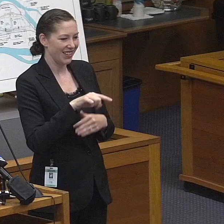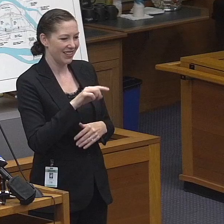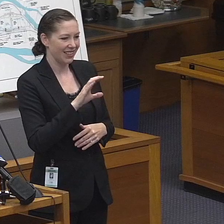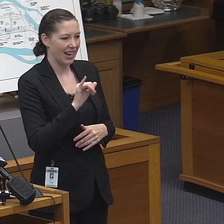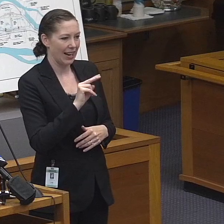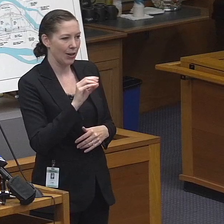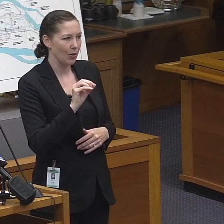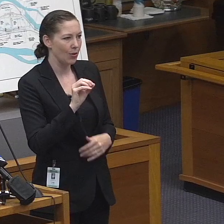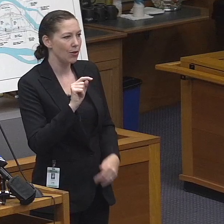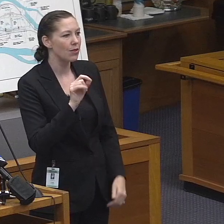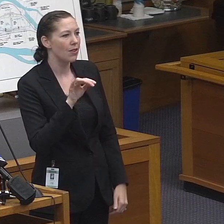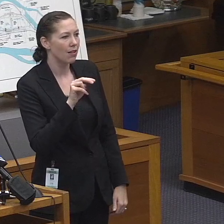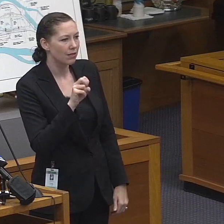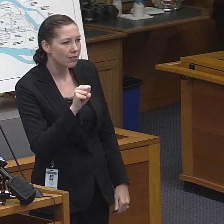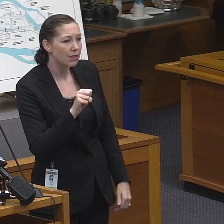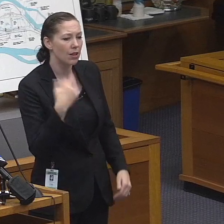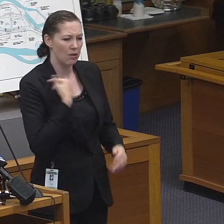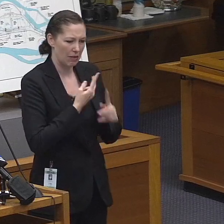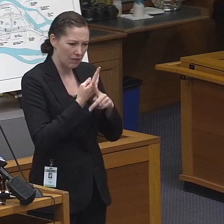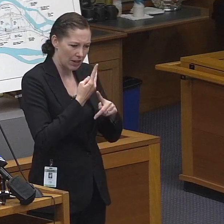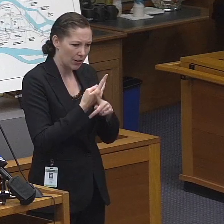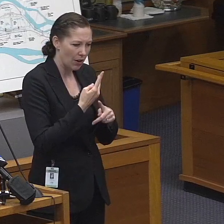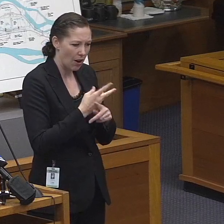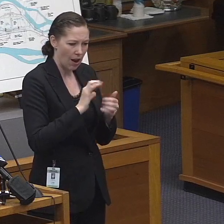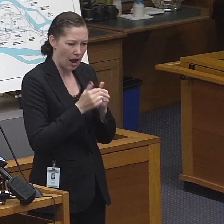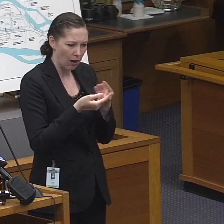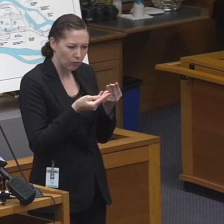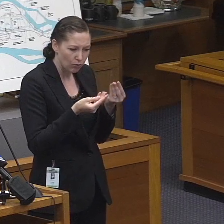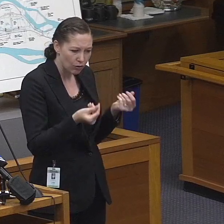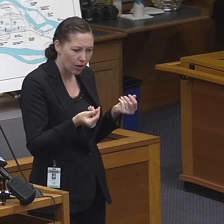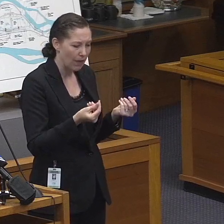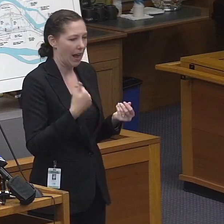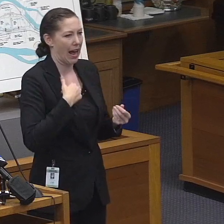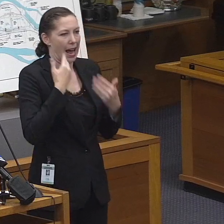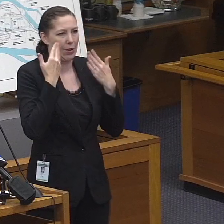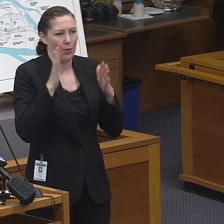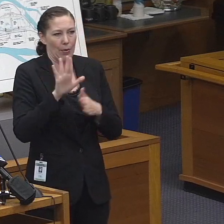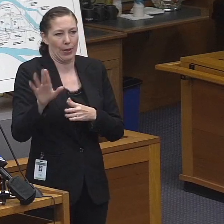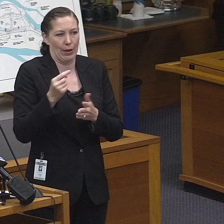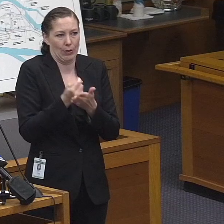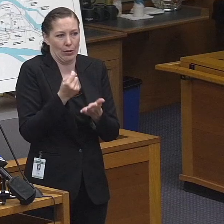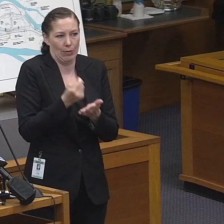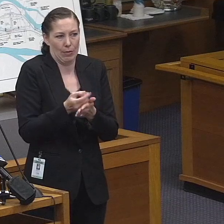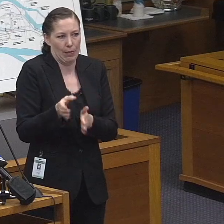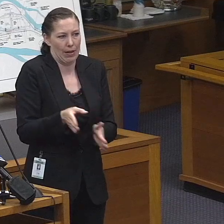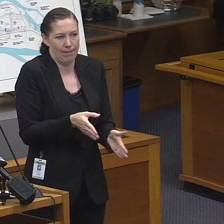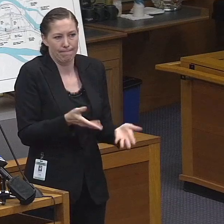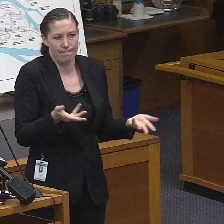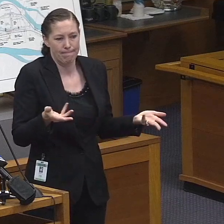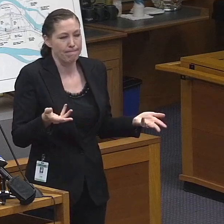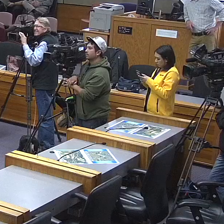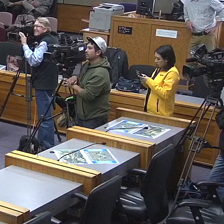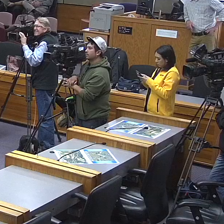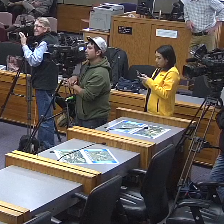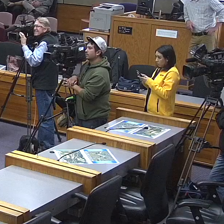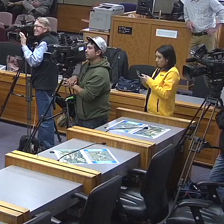to see what they did to deal with algal toxins there. I don't recall. So we don't know for sure that this has worked